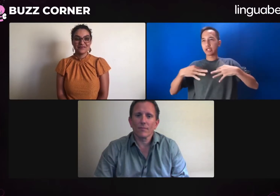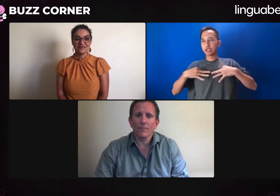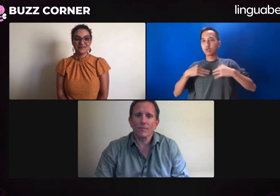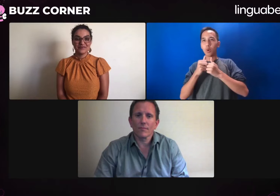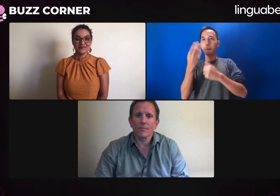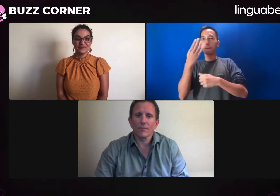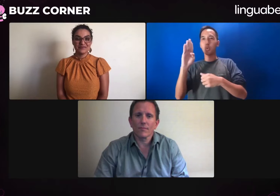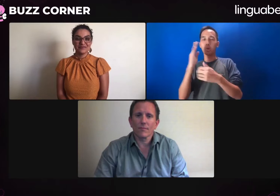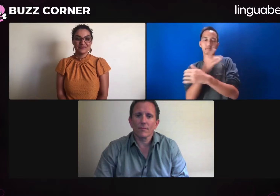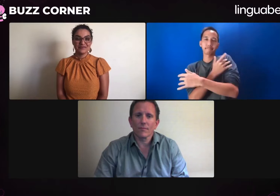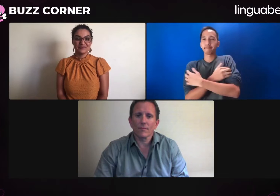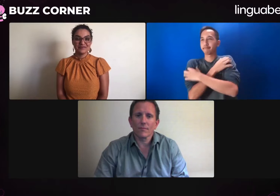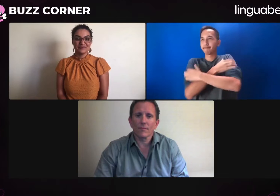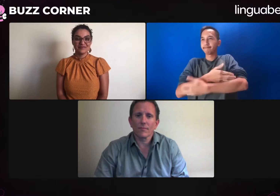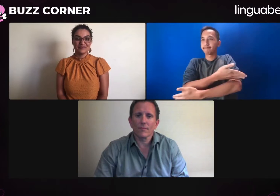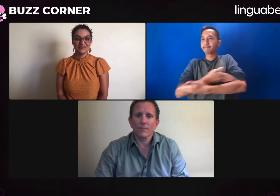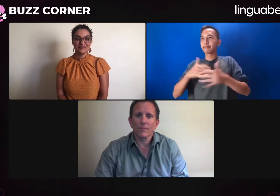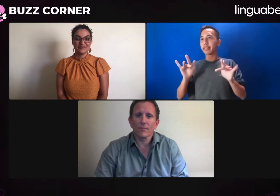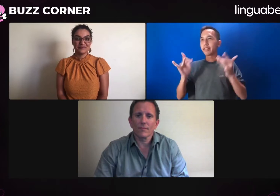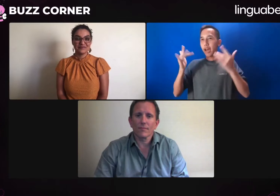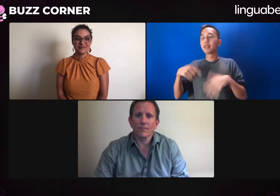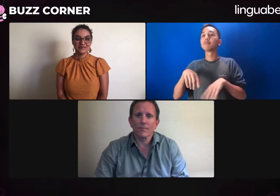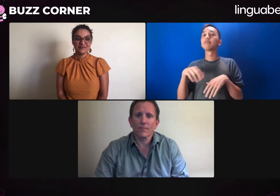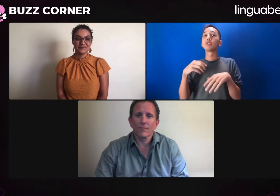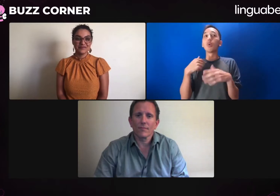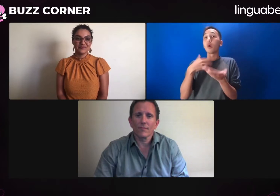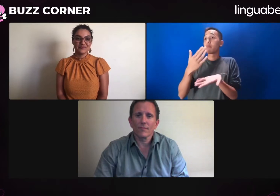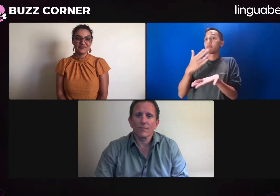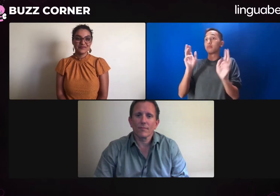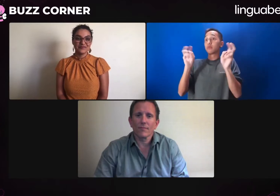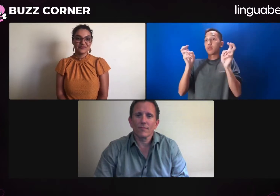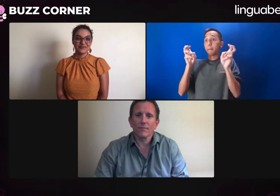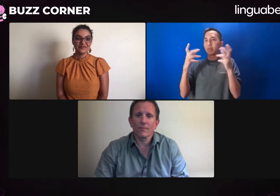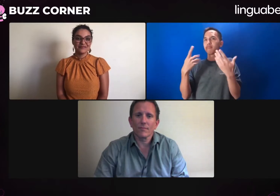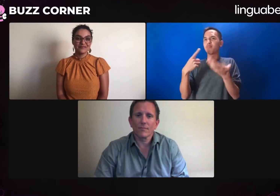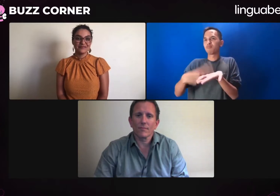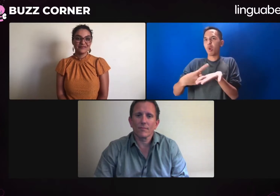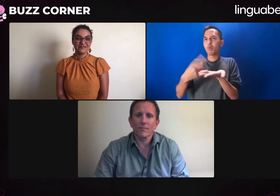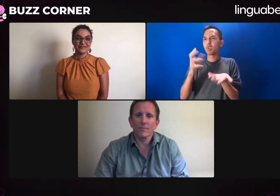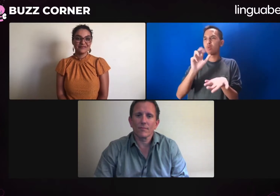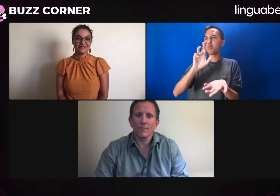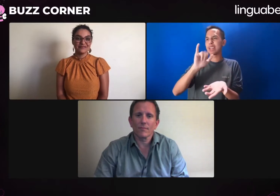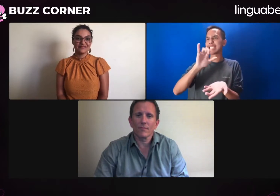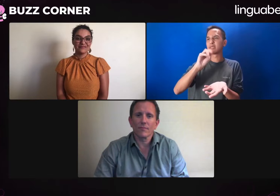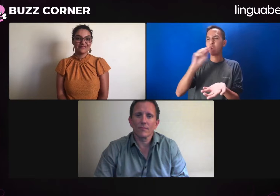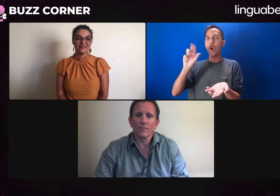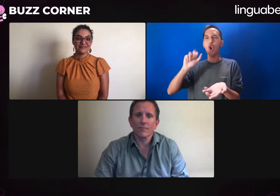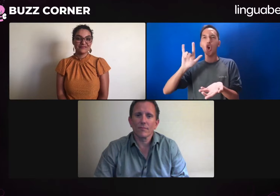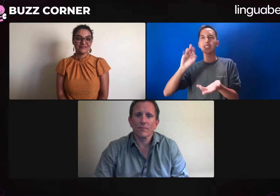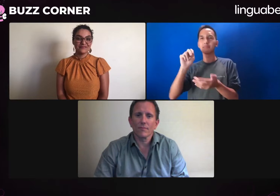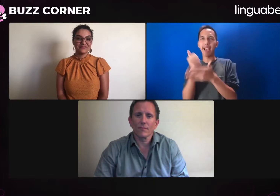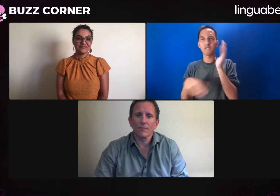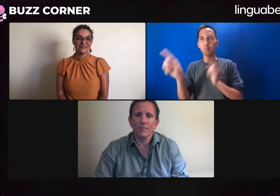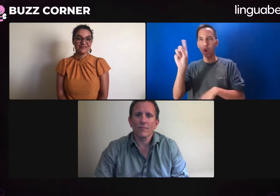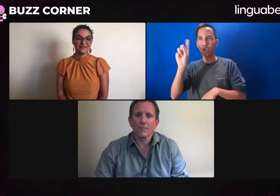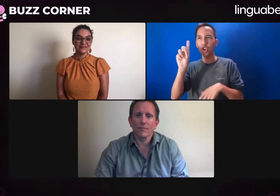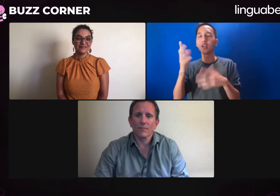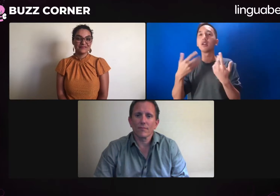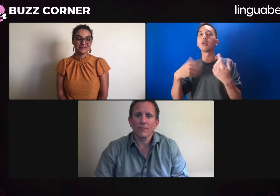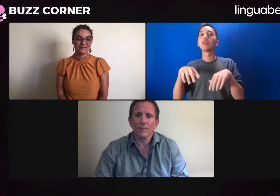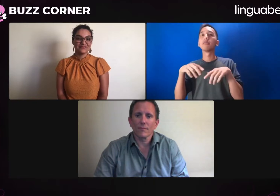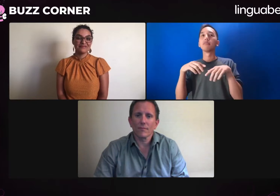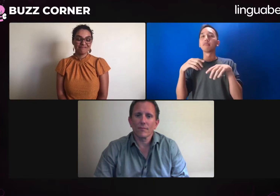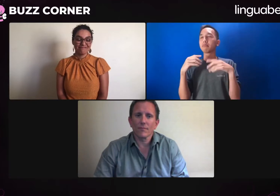black hair. I have a gray shirt on with blue sleeves. And the topic I'm talking about tonight will